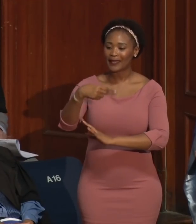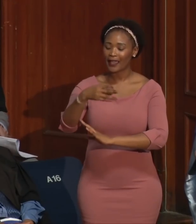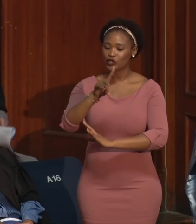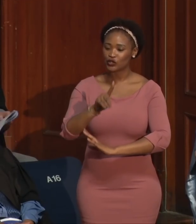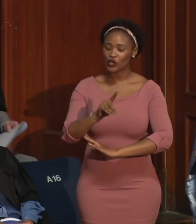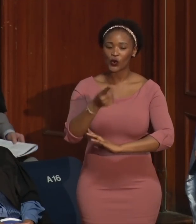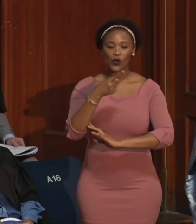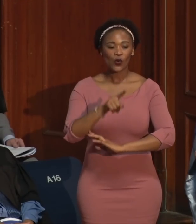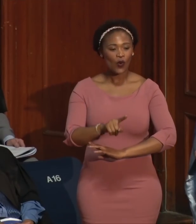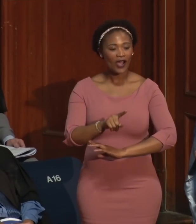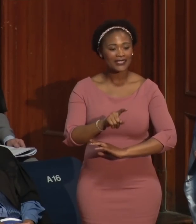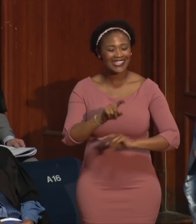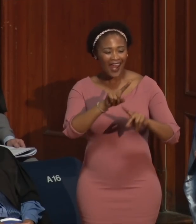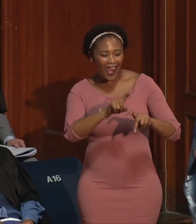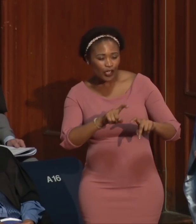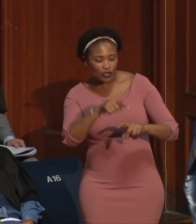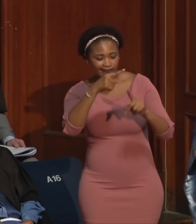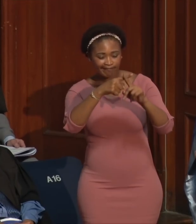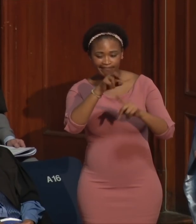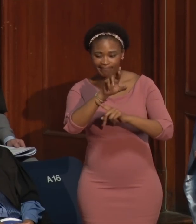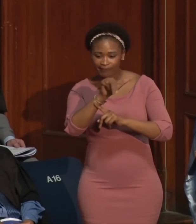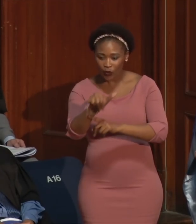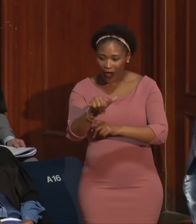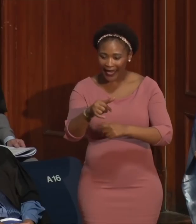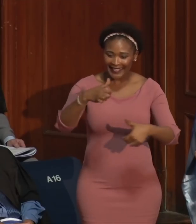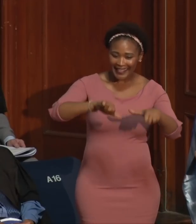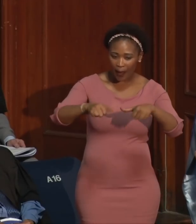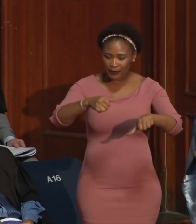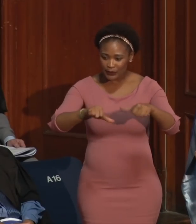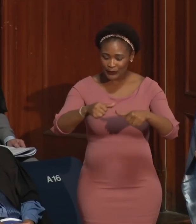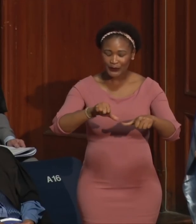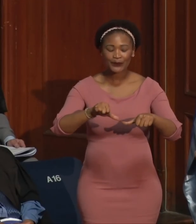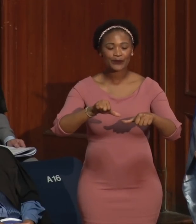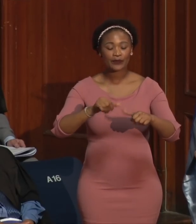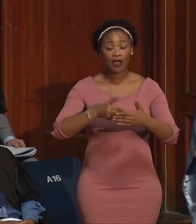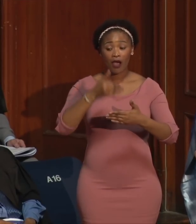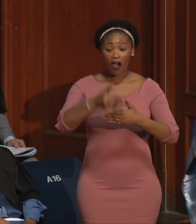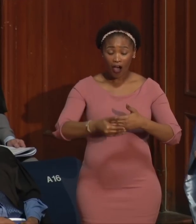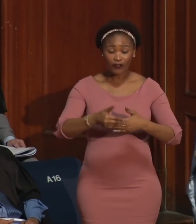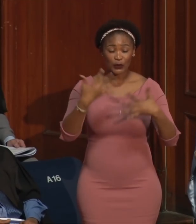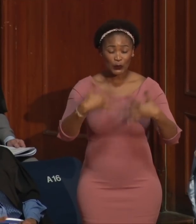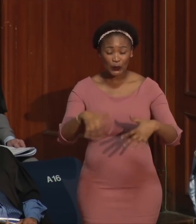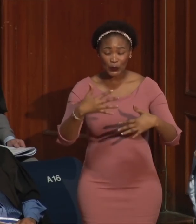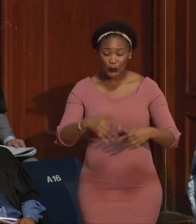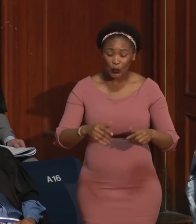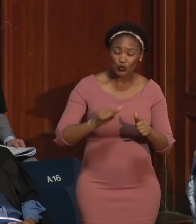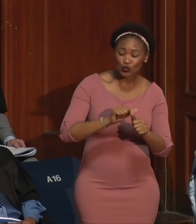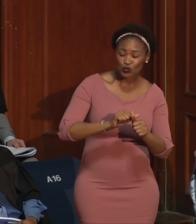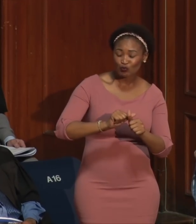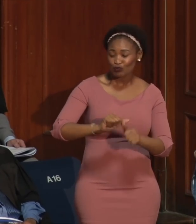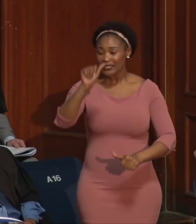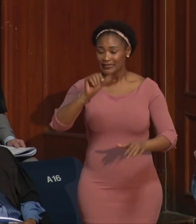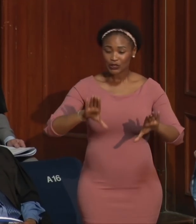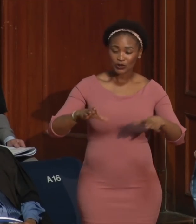in the field of X-ray crystallography in chemistry after obtaining a distinction in his master's degree in the